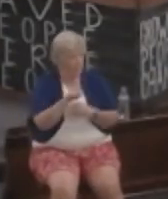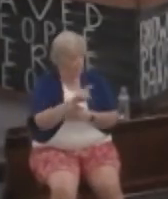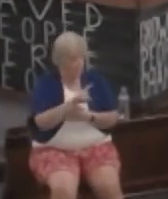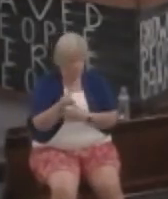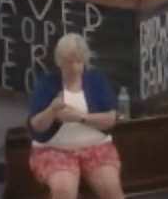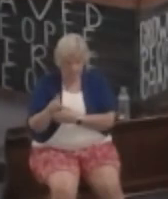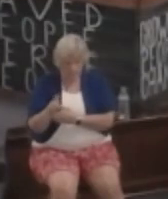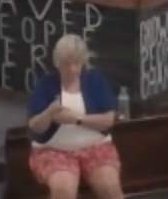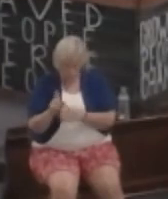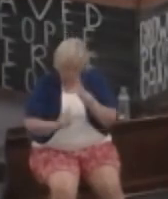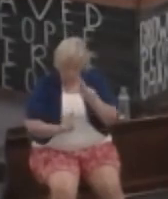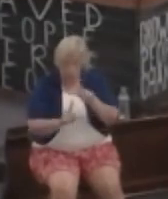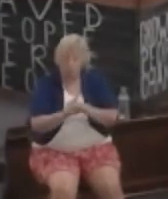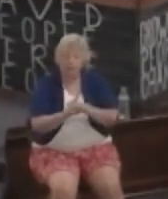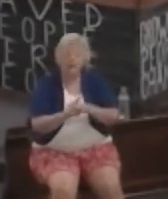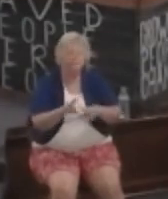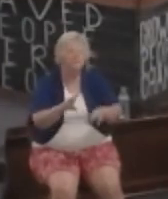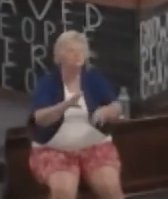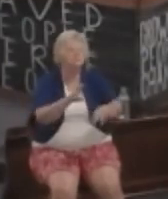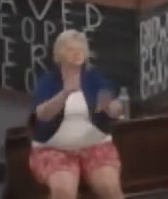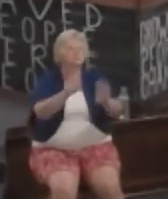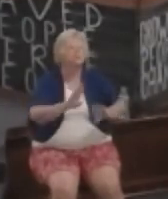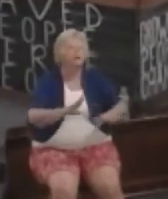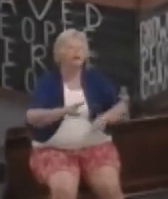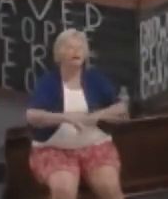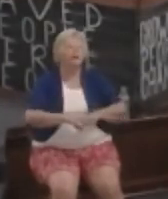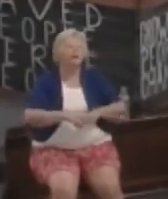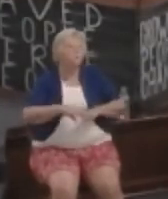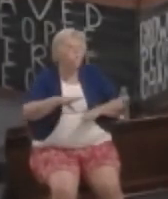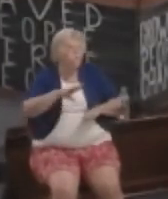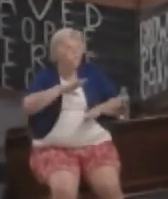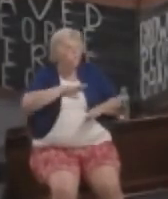Or are you showing up on Sunday and feeling that is enough?